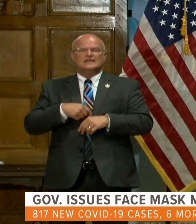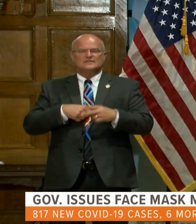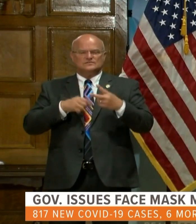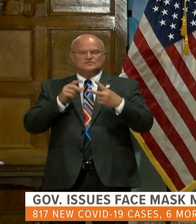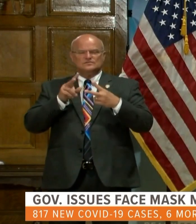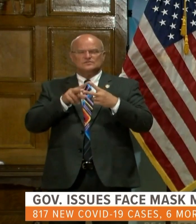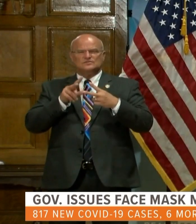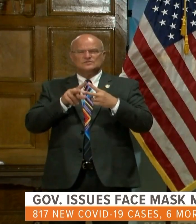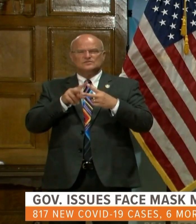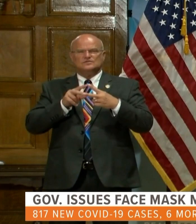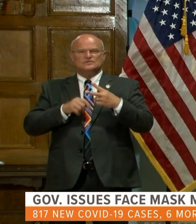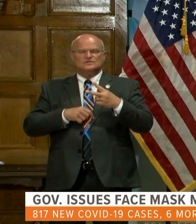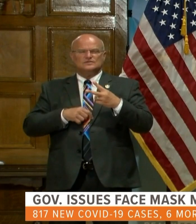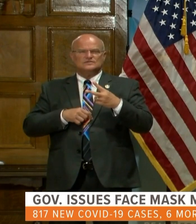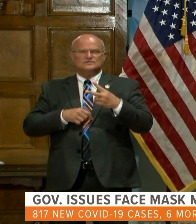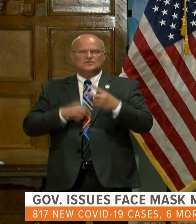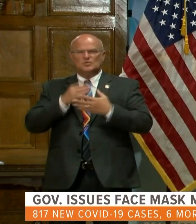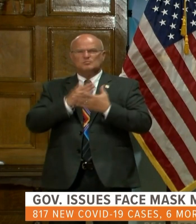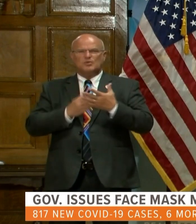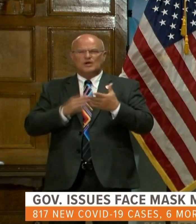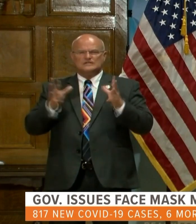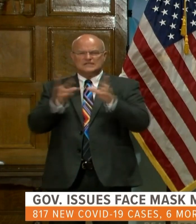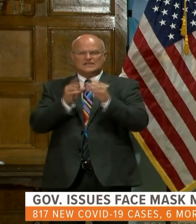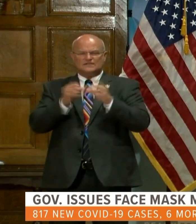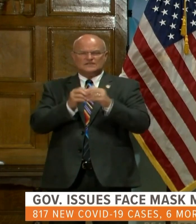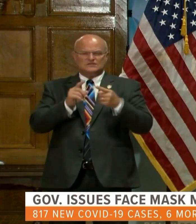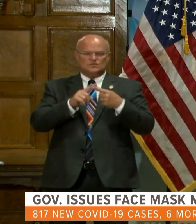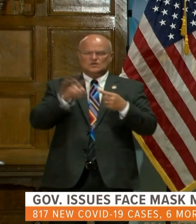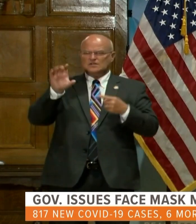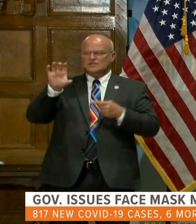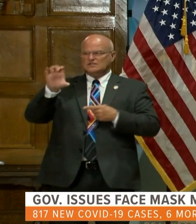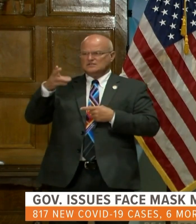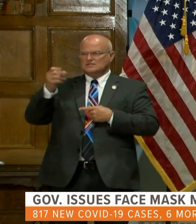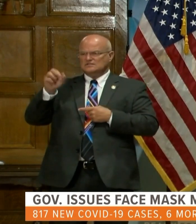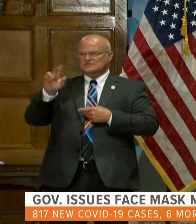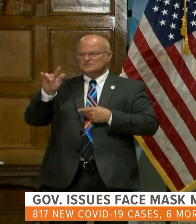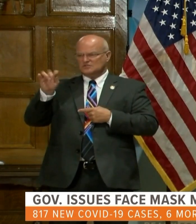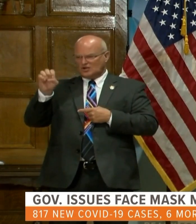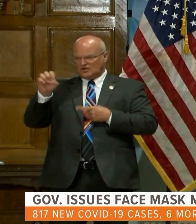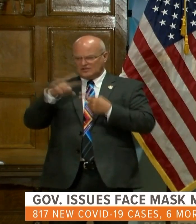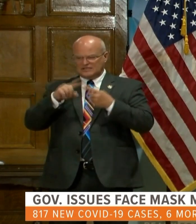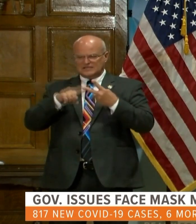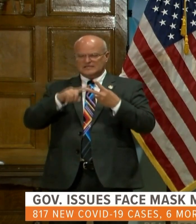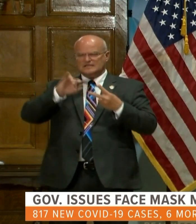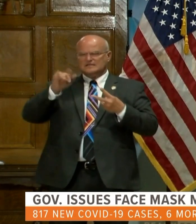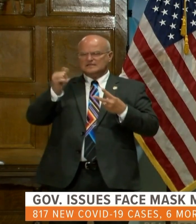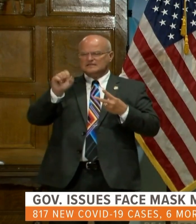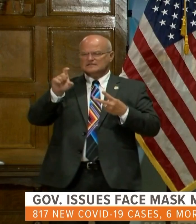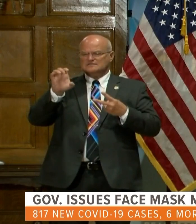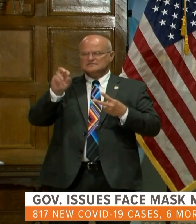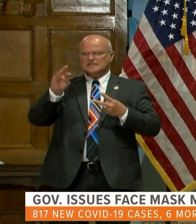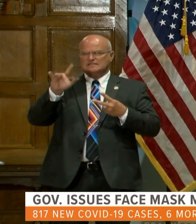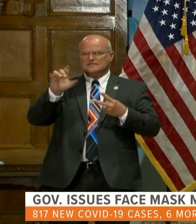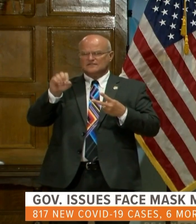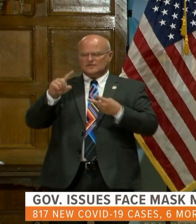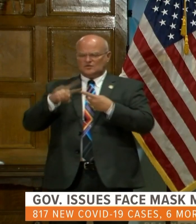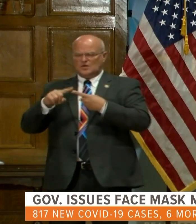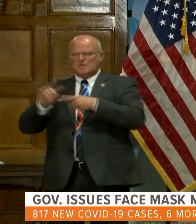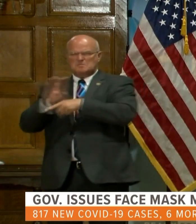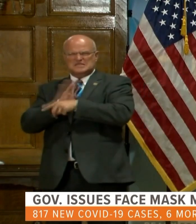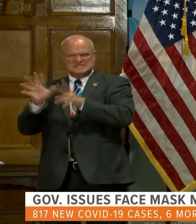two parts of the convention, one in Charlotte, one in Jacksonville. The one in Charlotte is more of a business